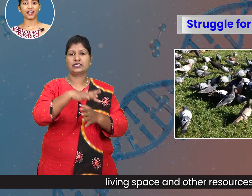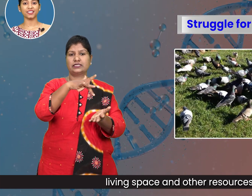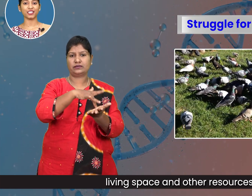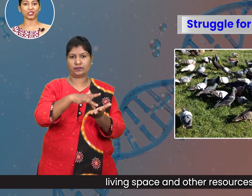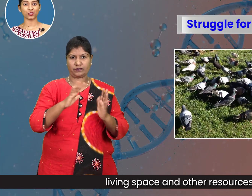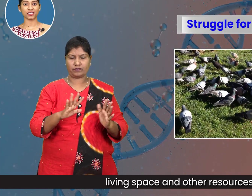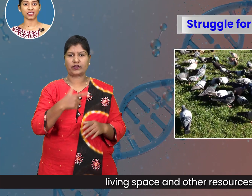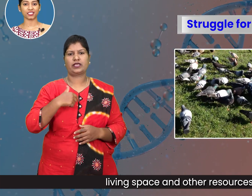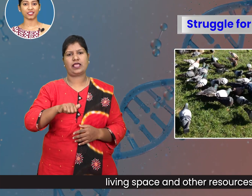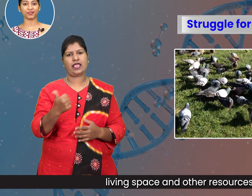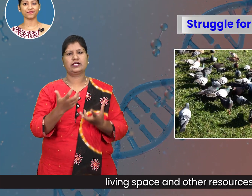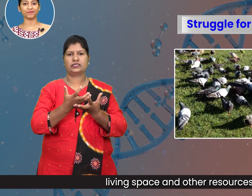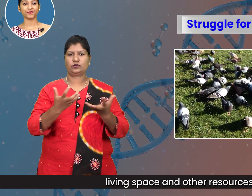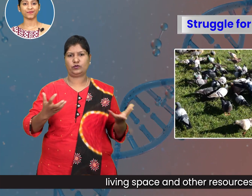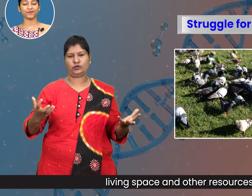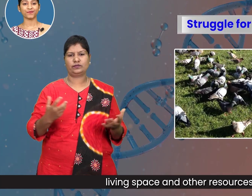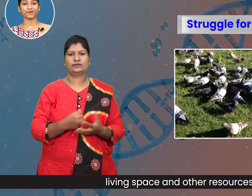and other resources.